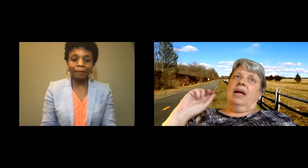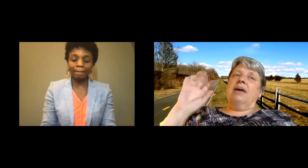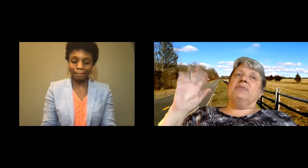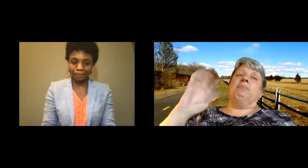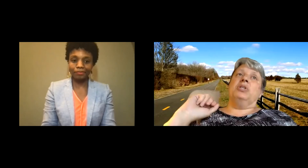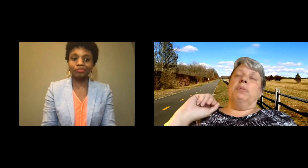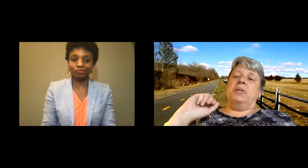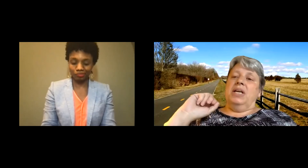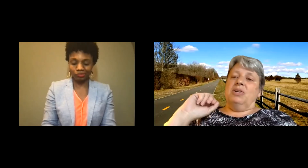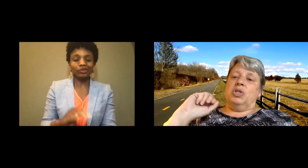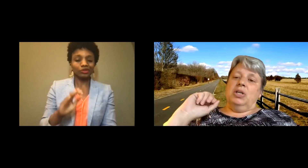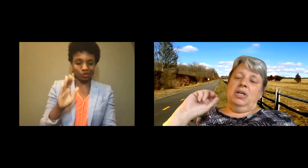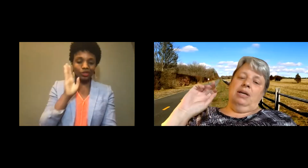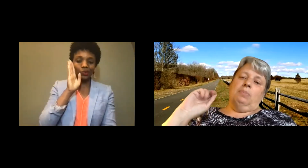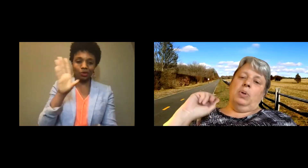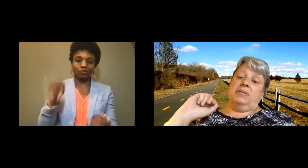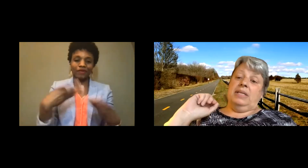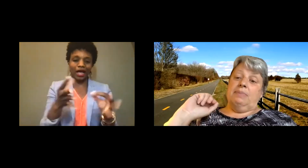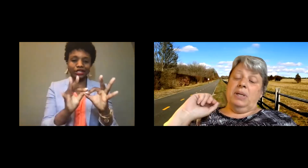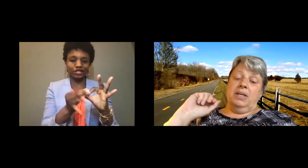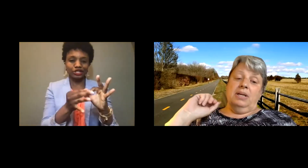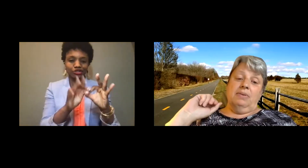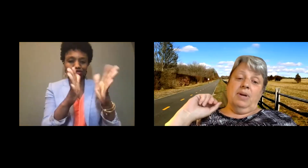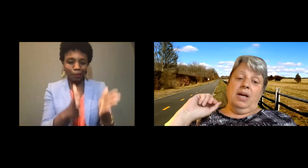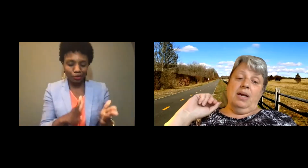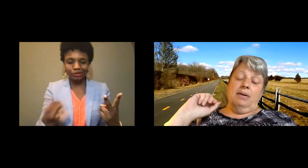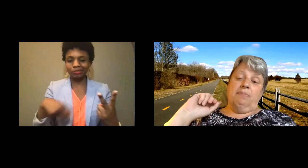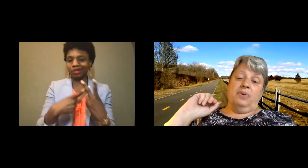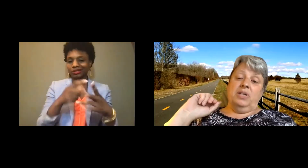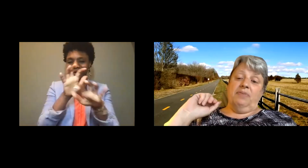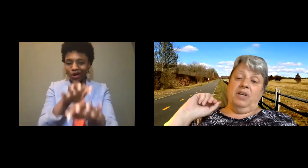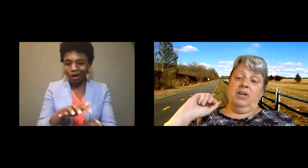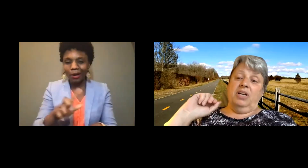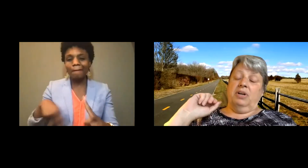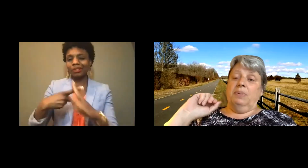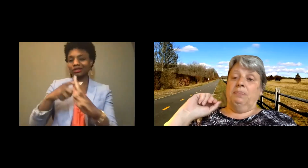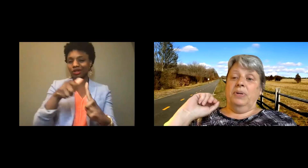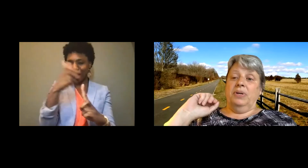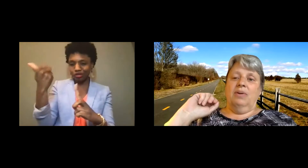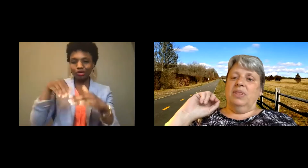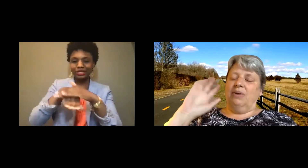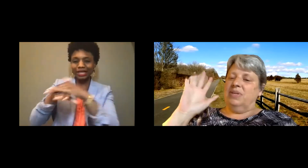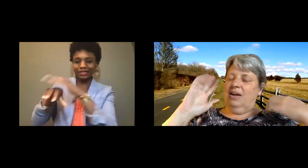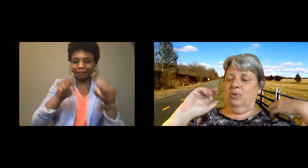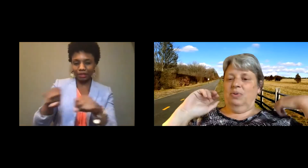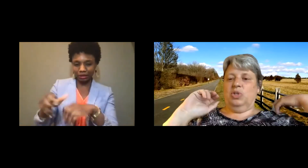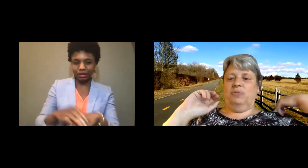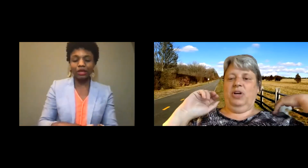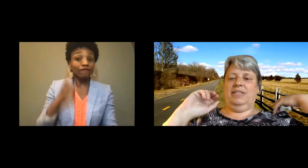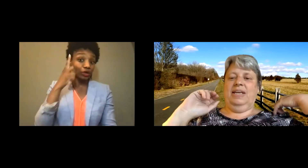have some interpretation and more accessibility for deaf and hard of hearing people. I don't know, it was just very exciting